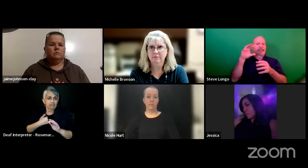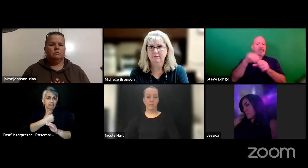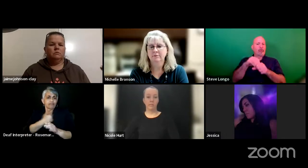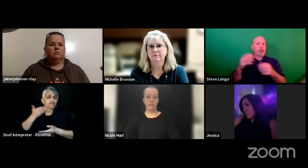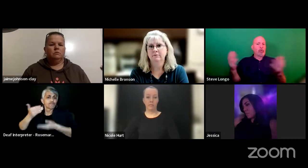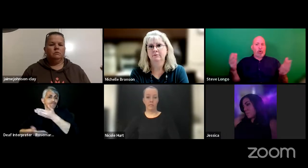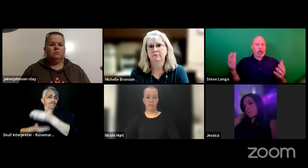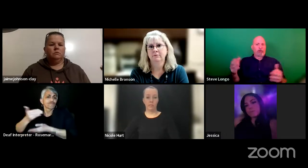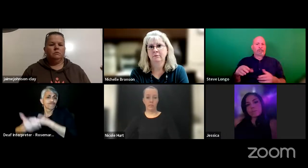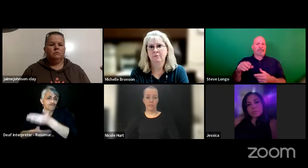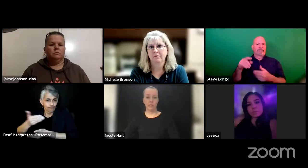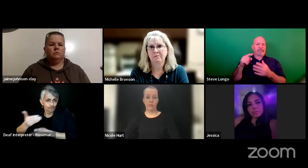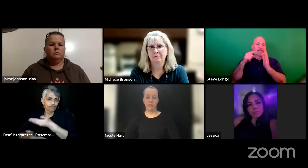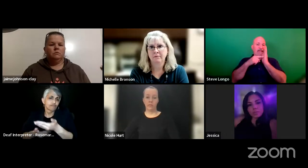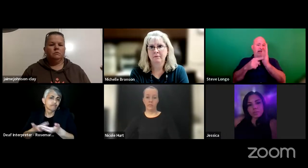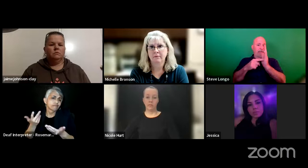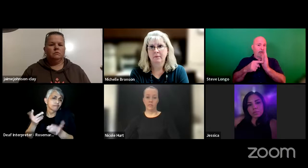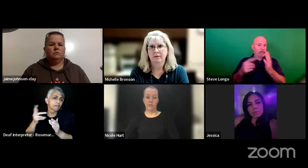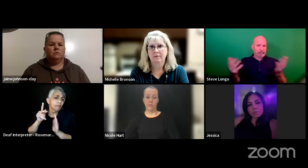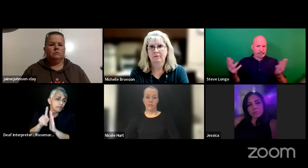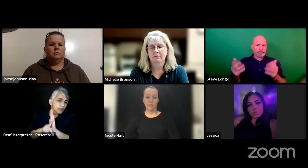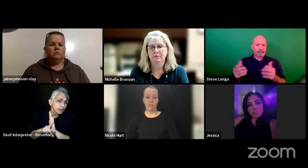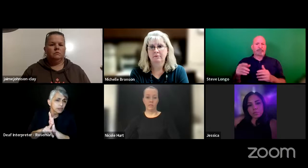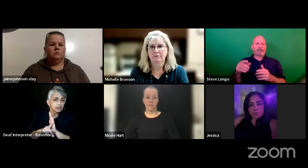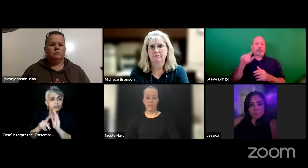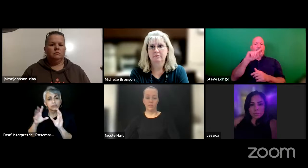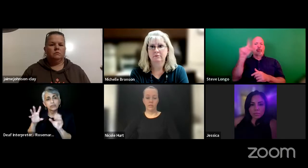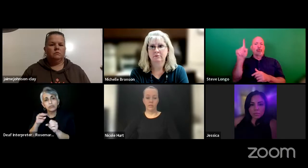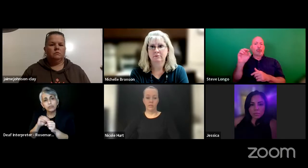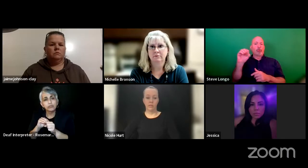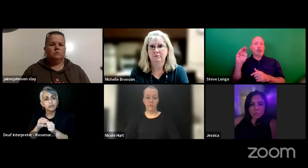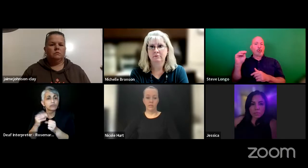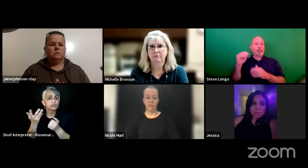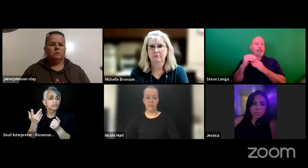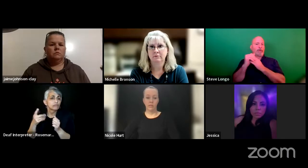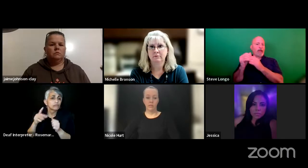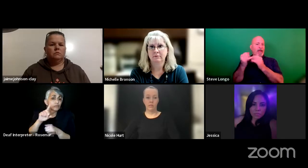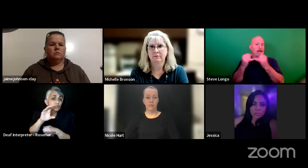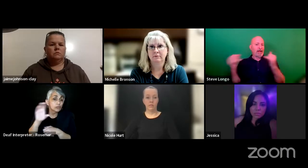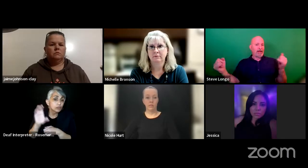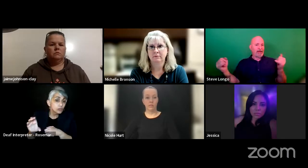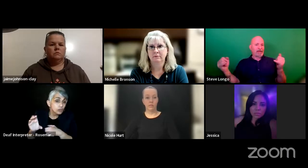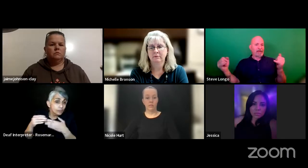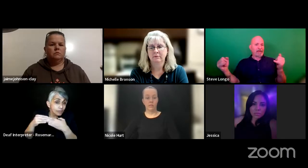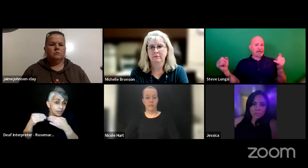move forward on things and the voting process could be much more simplified.